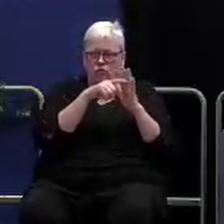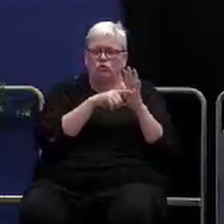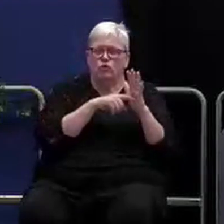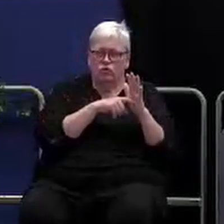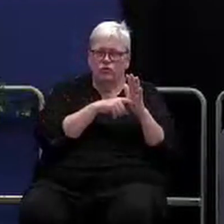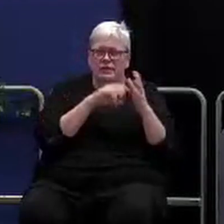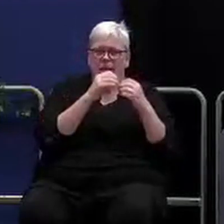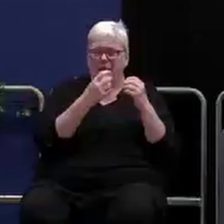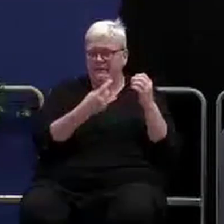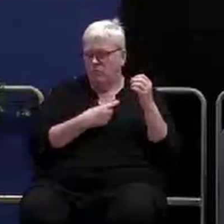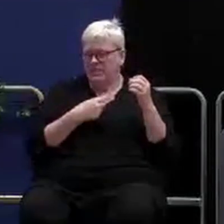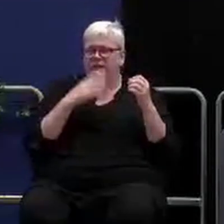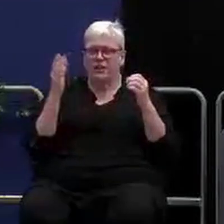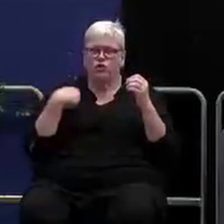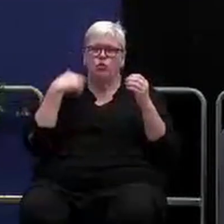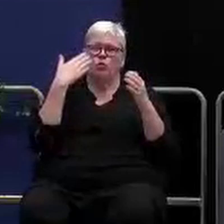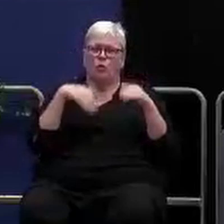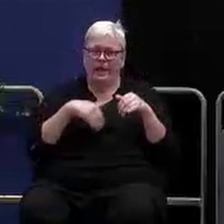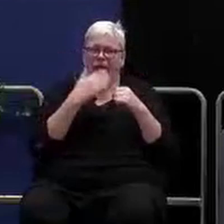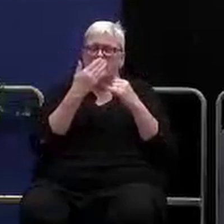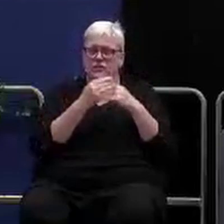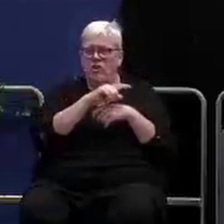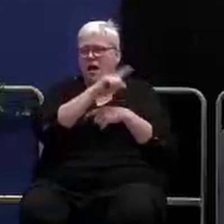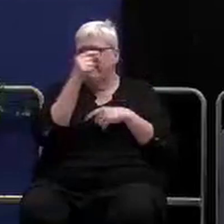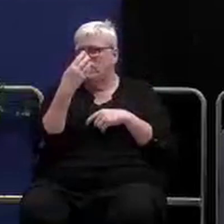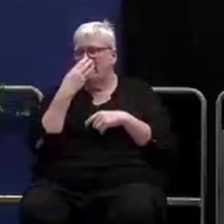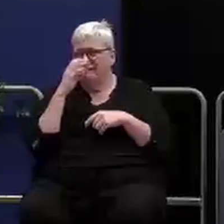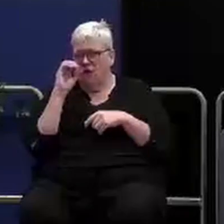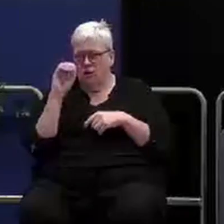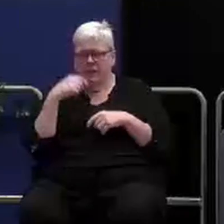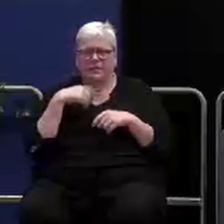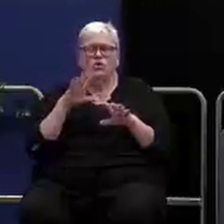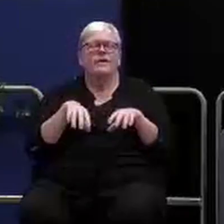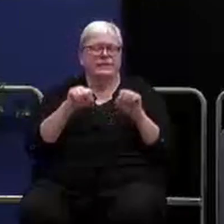before I was 40. So the day after my 40th birthday, I woke up and started writing the book.